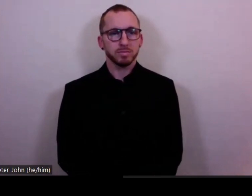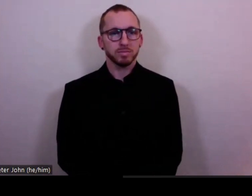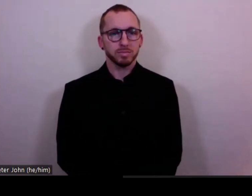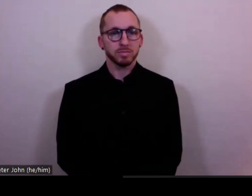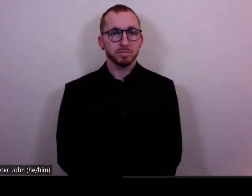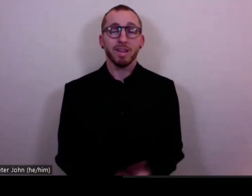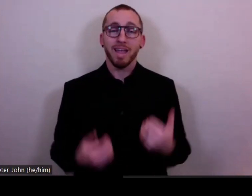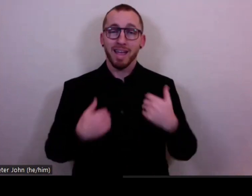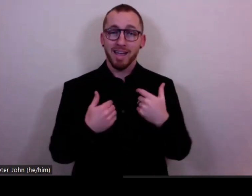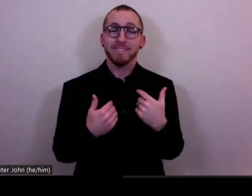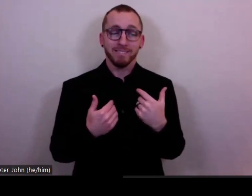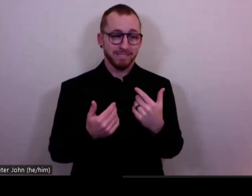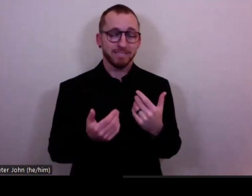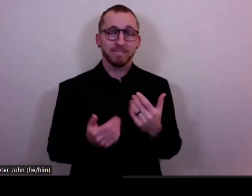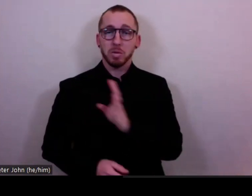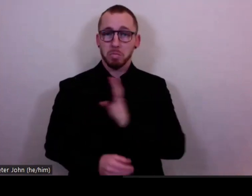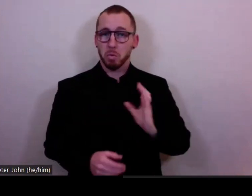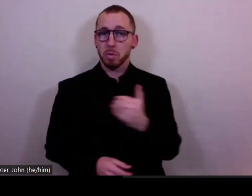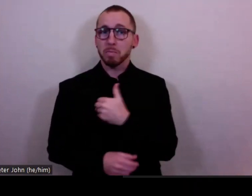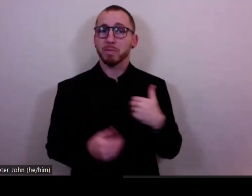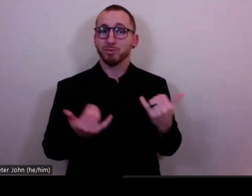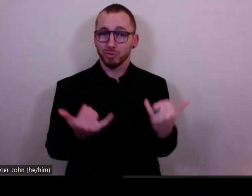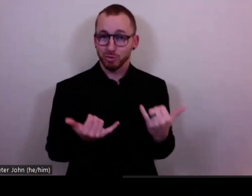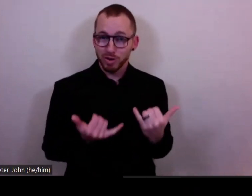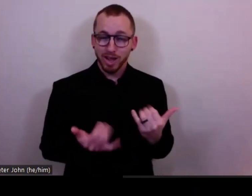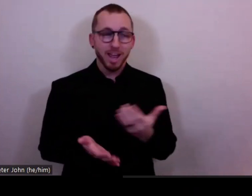of applause for our board members that are here today.